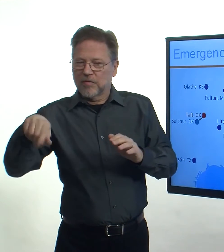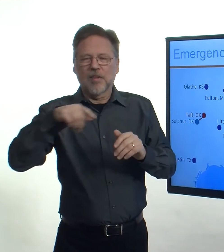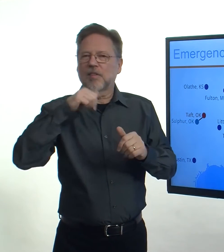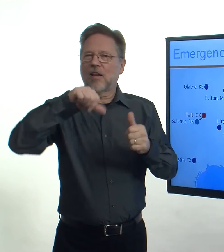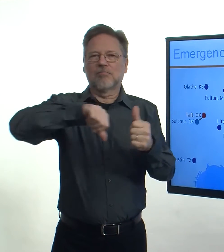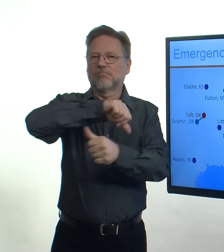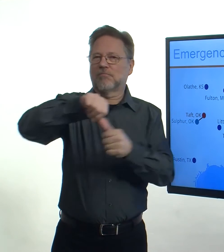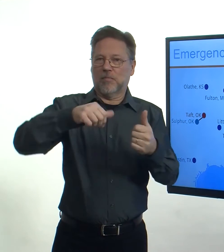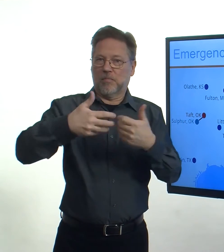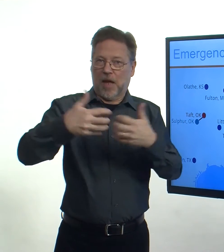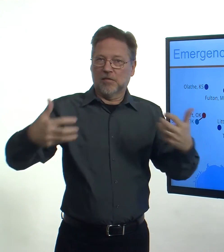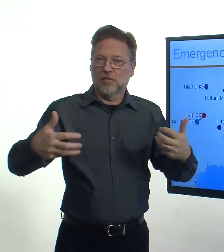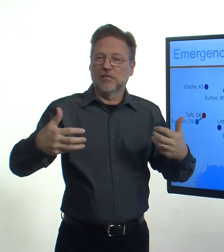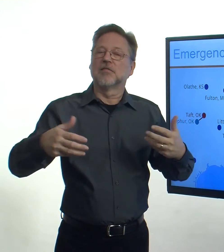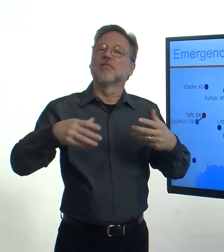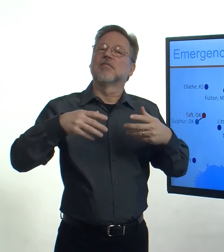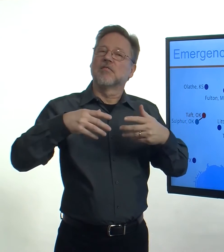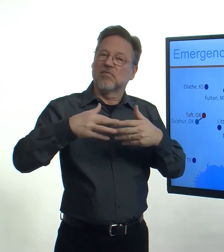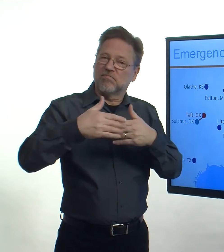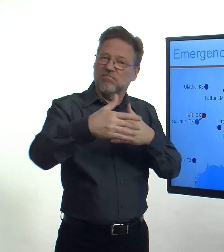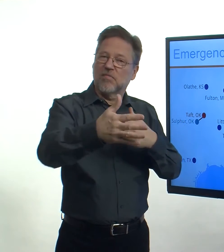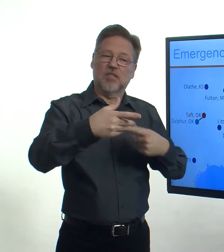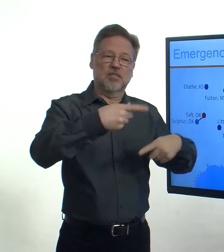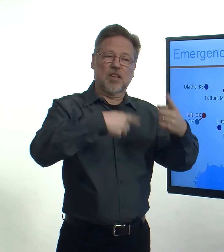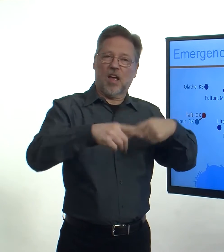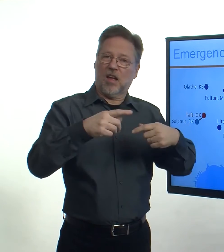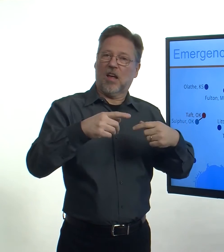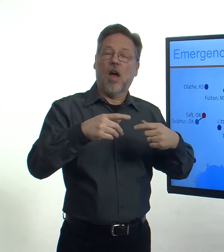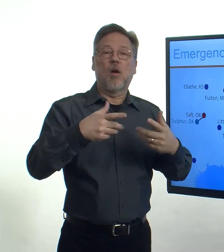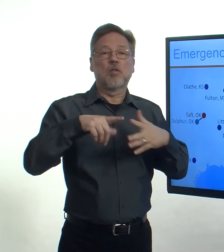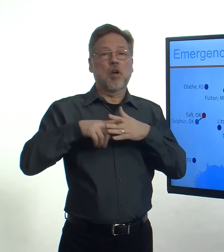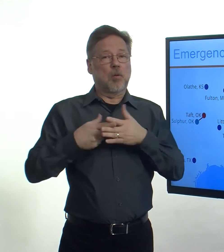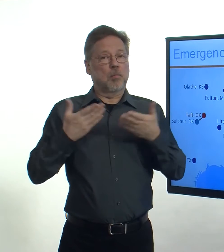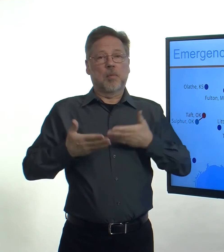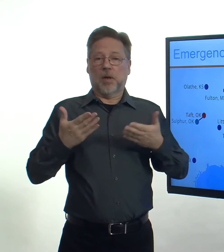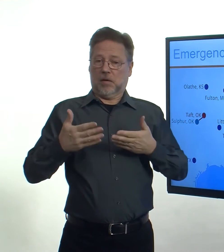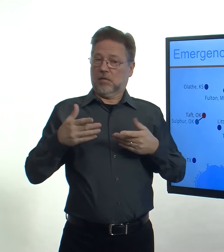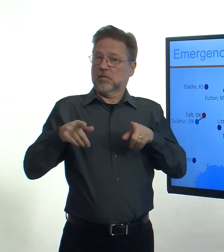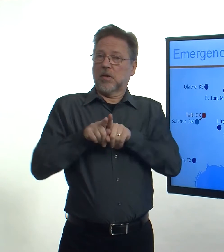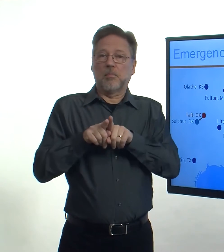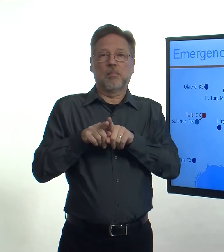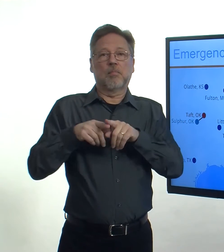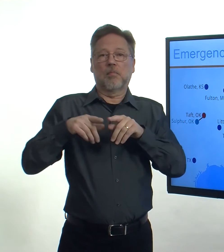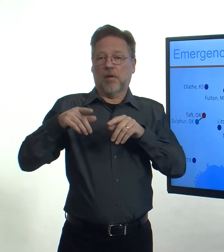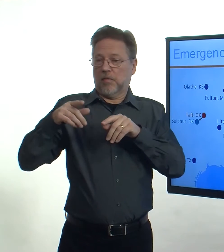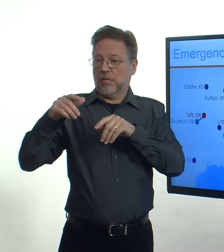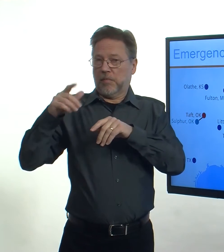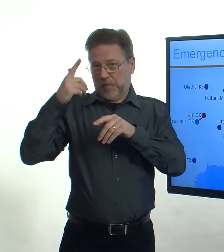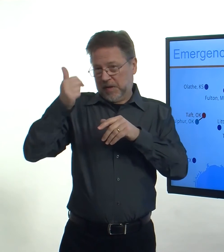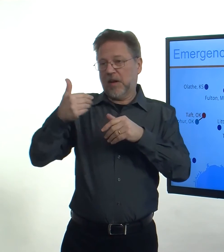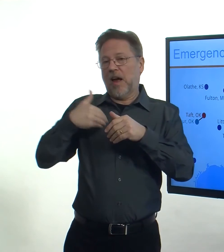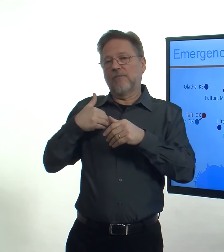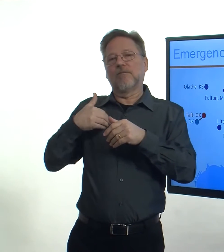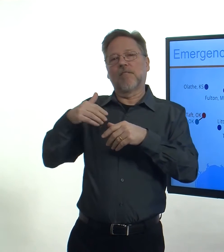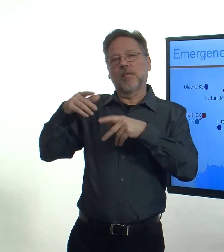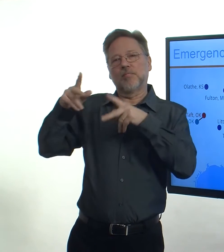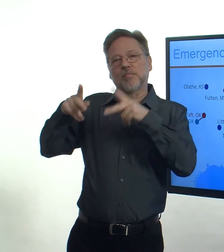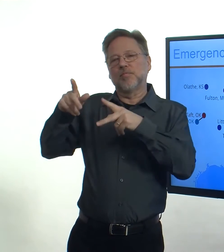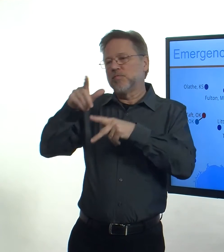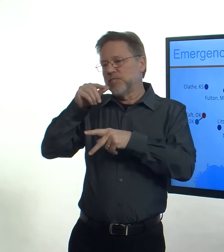meant that the school children didn't interact much. Over time, their signs, even if they started out the same, because some